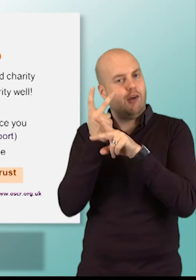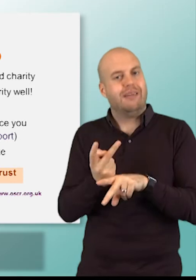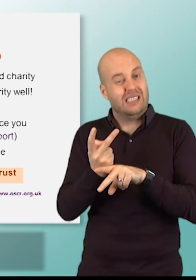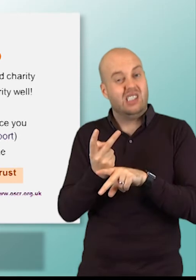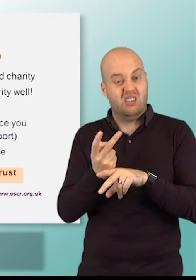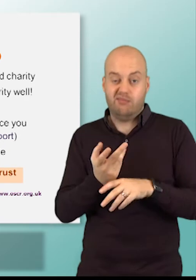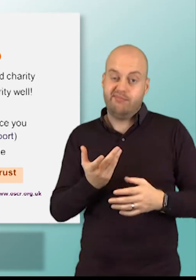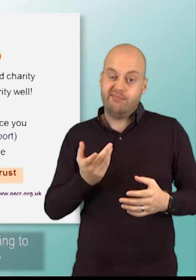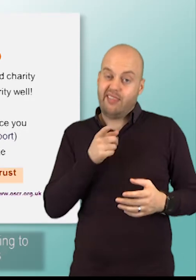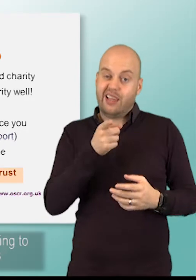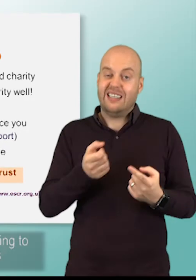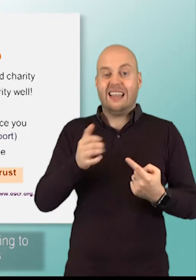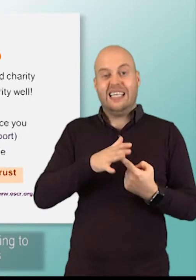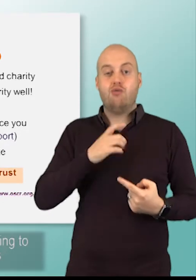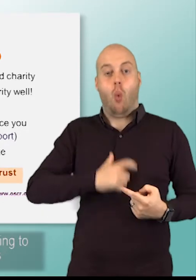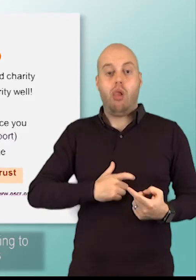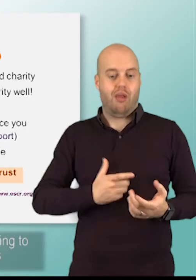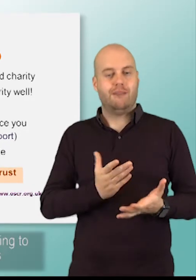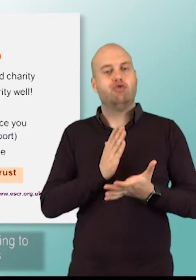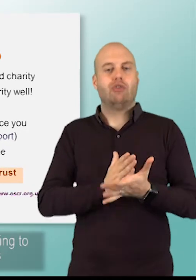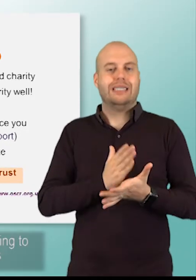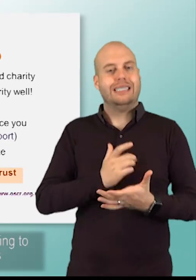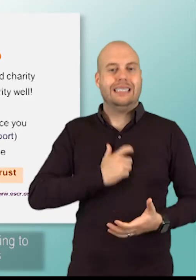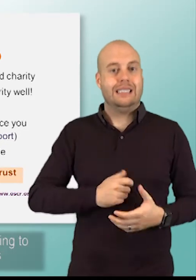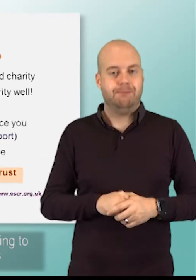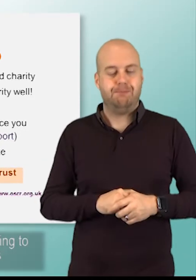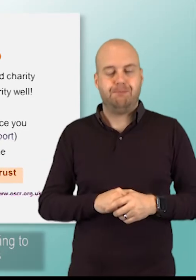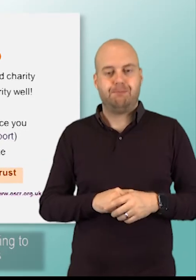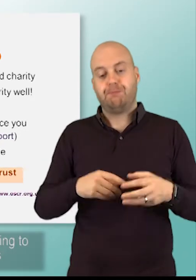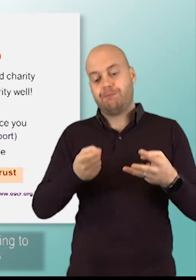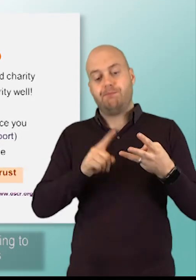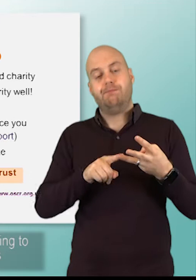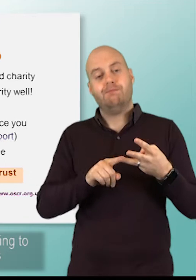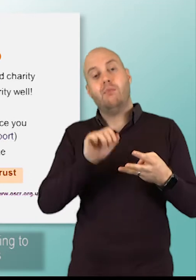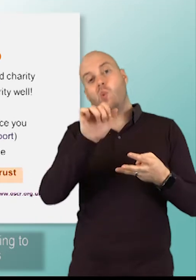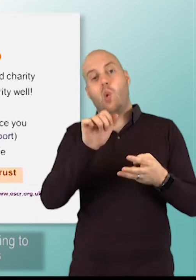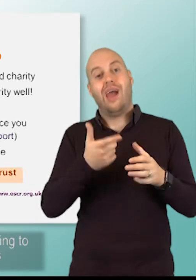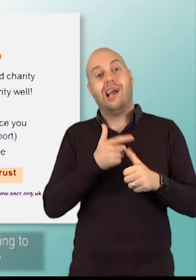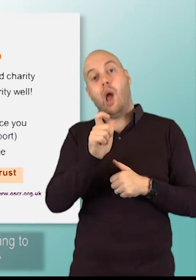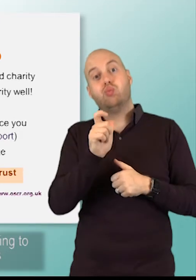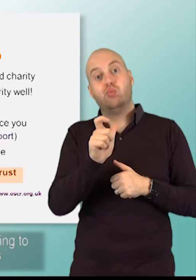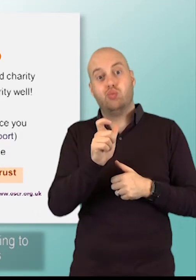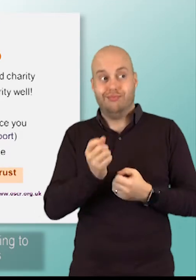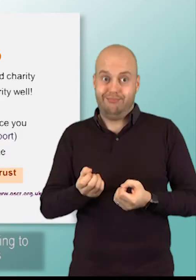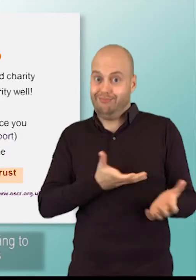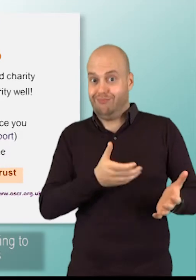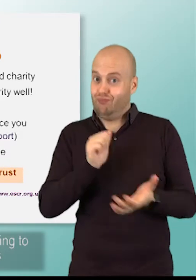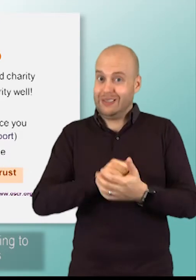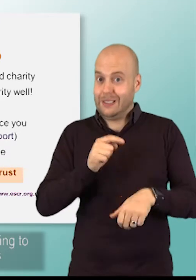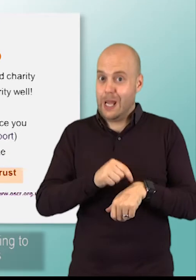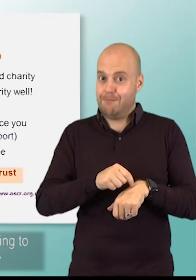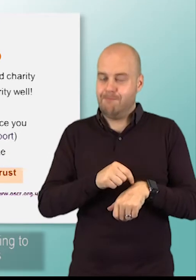trustee. File your accounts on time and stop our team having to send out kind of